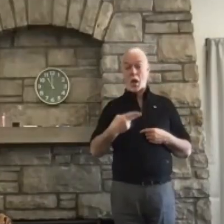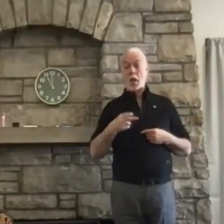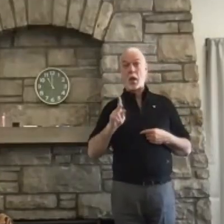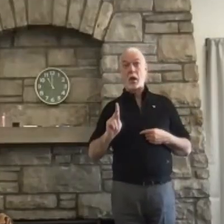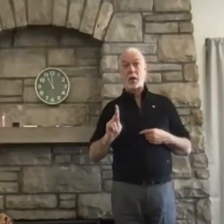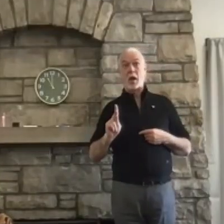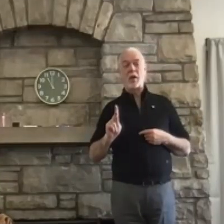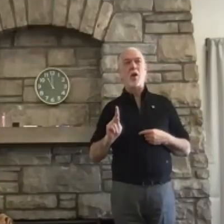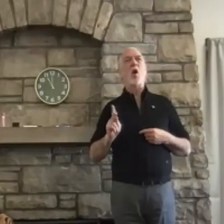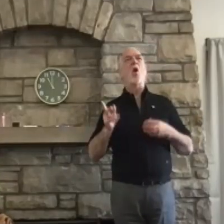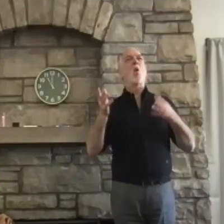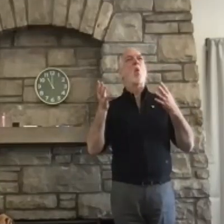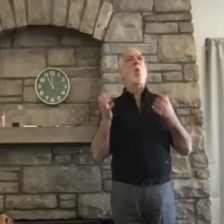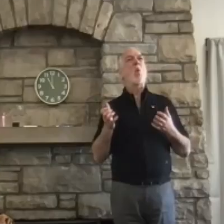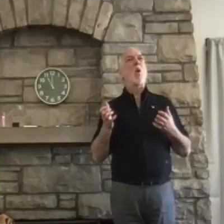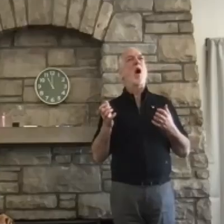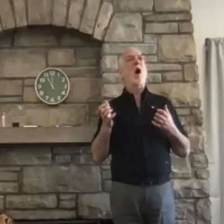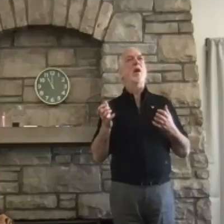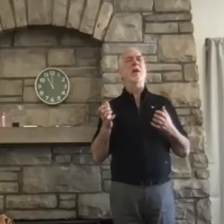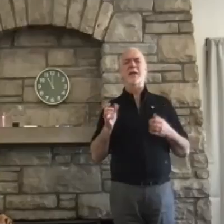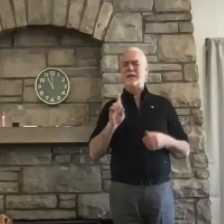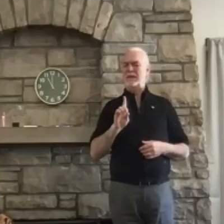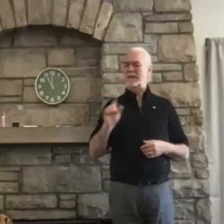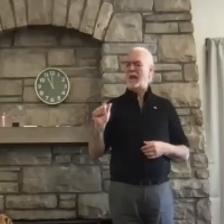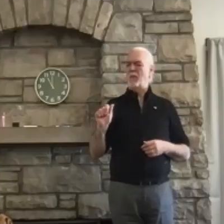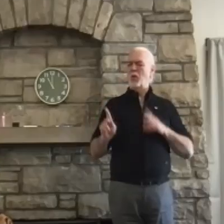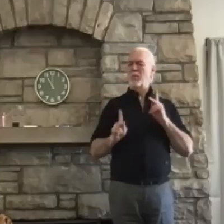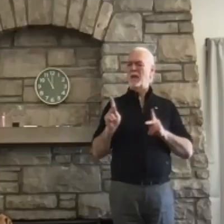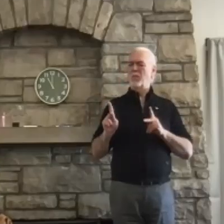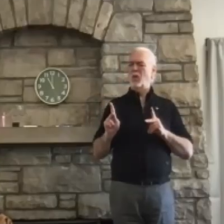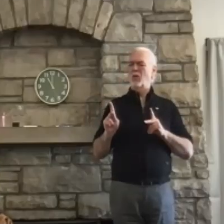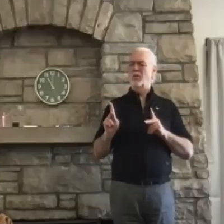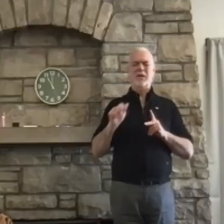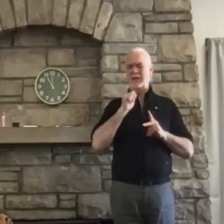profile of disabled people